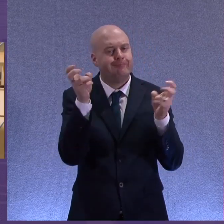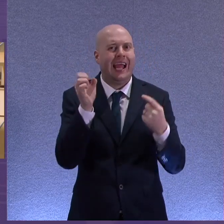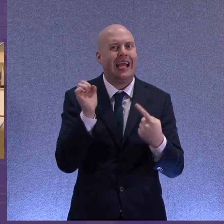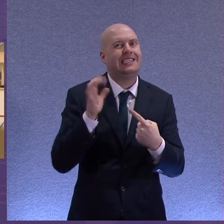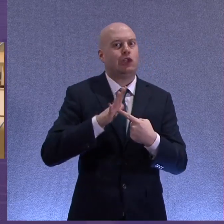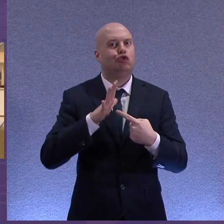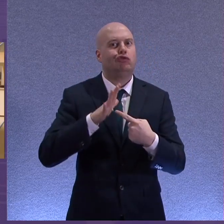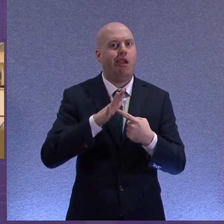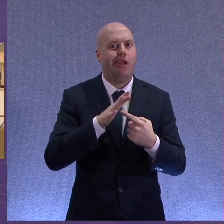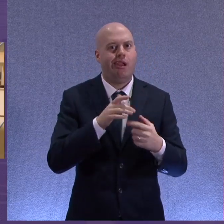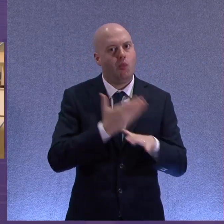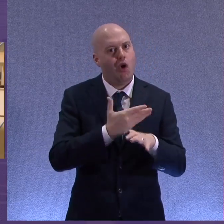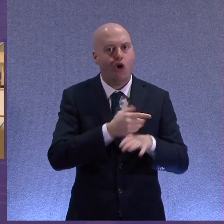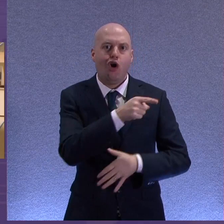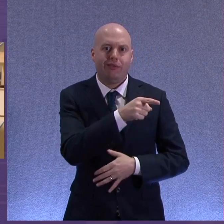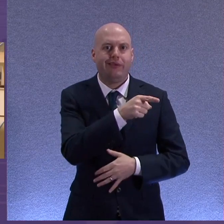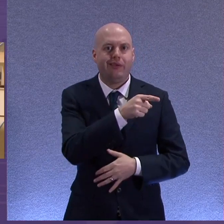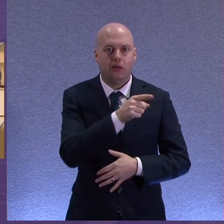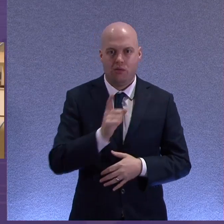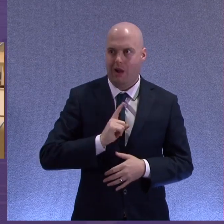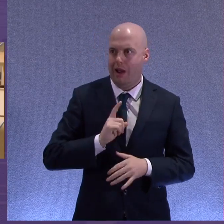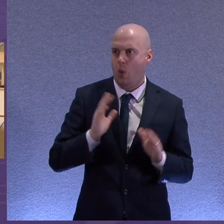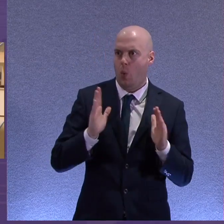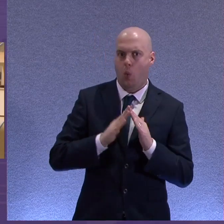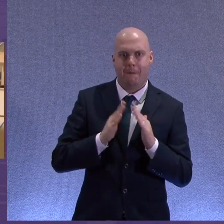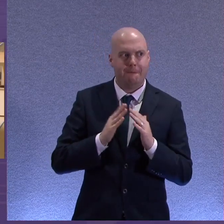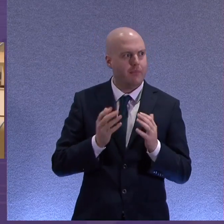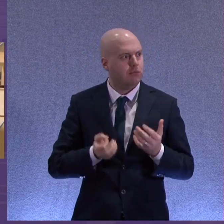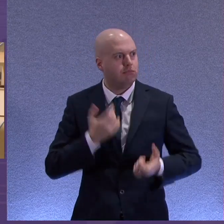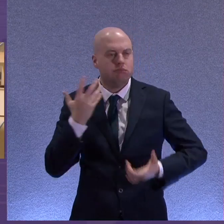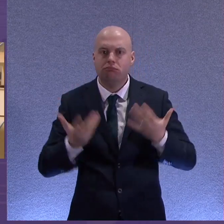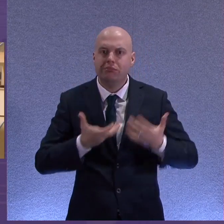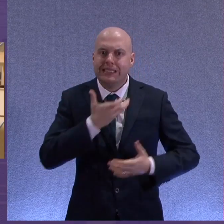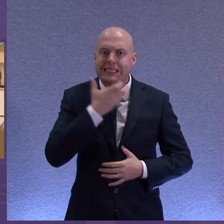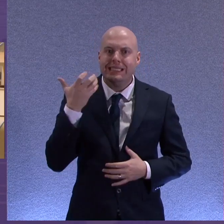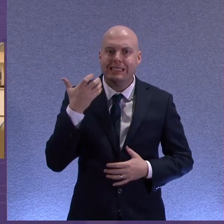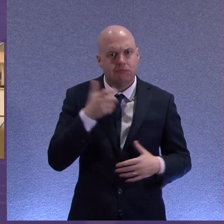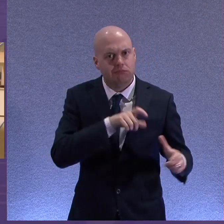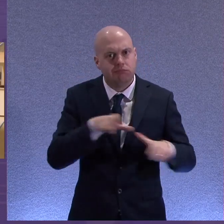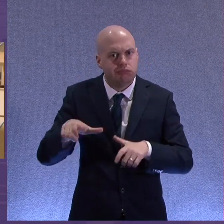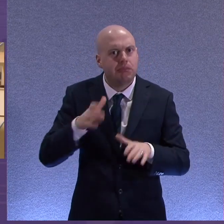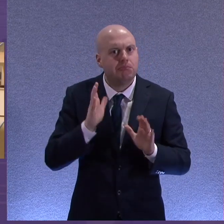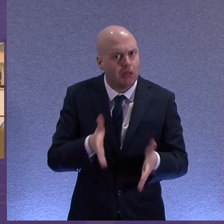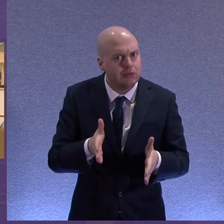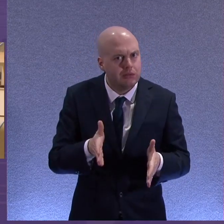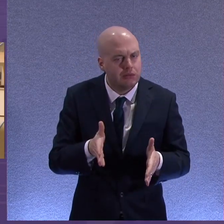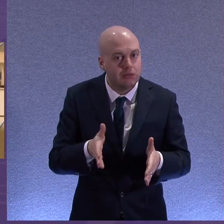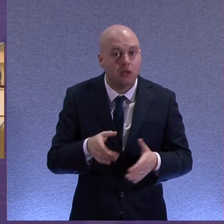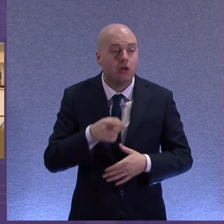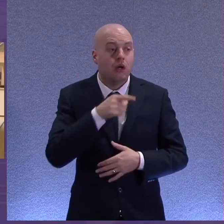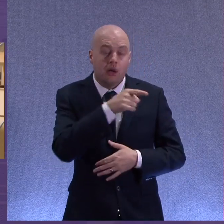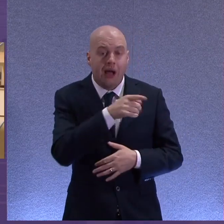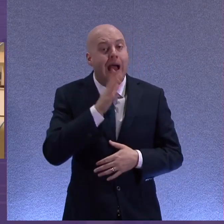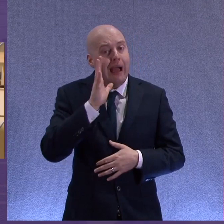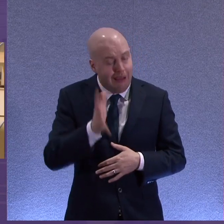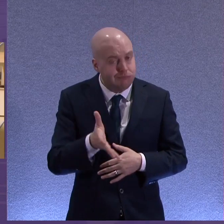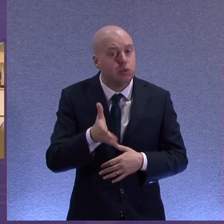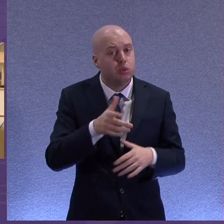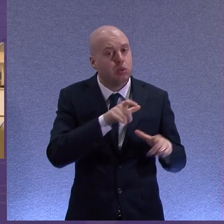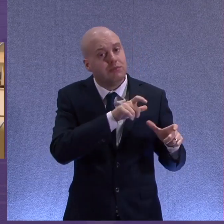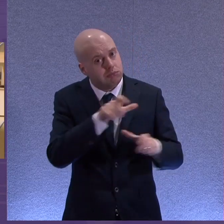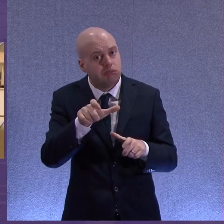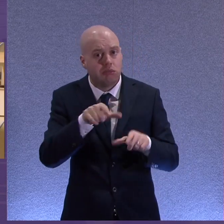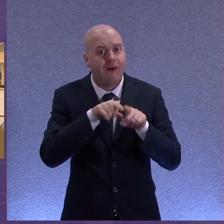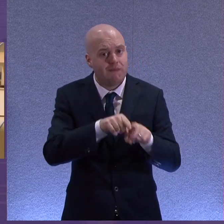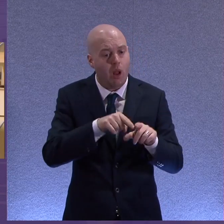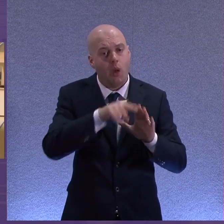they're doing, and some key checkpoints, if you like, for those in between about whether they can operate safely or not. There will always